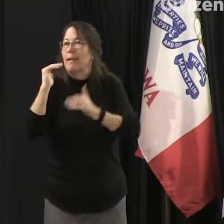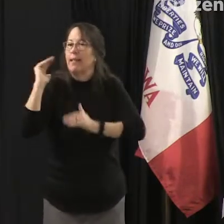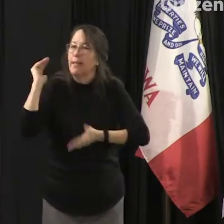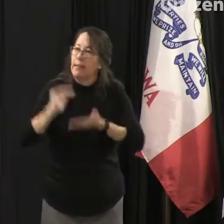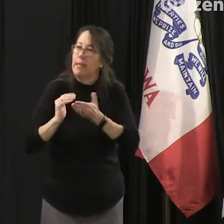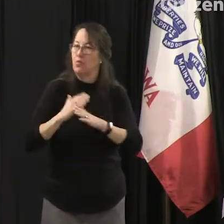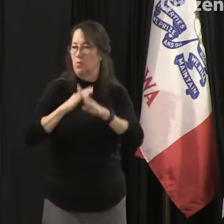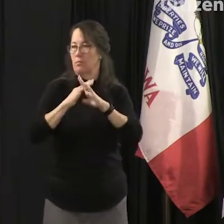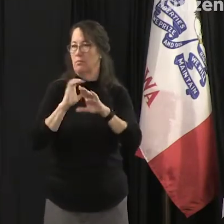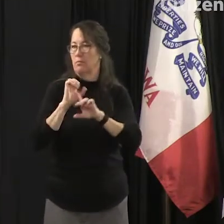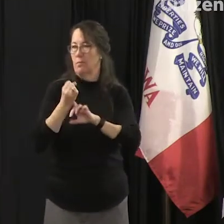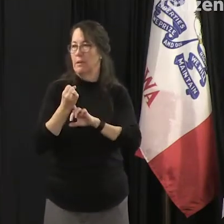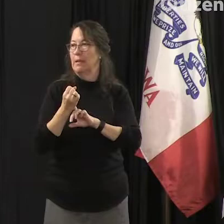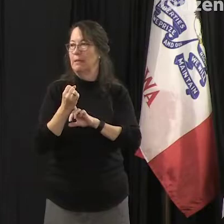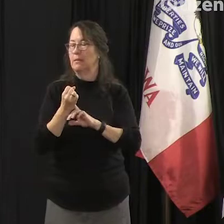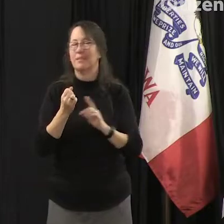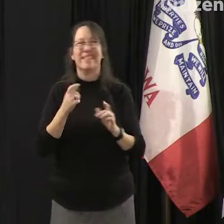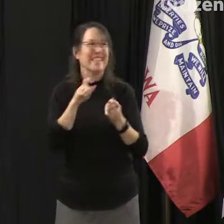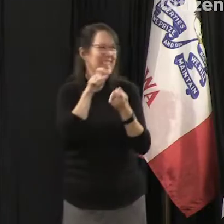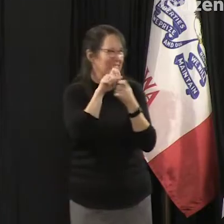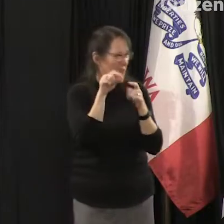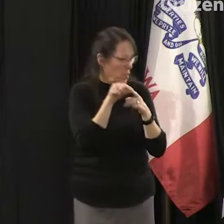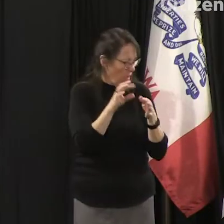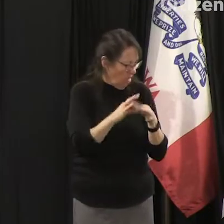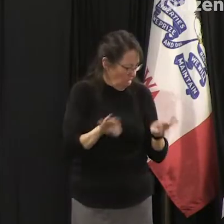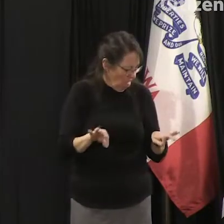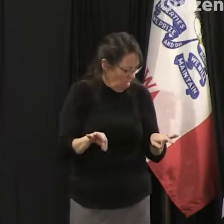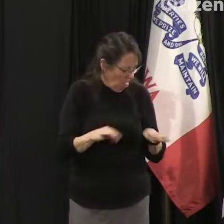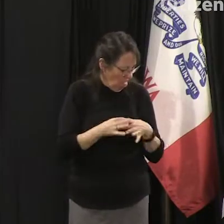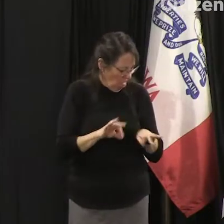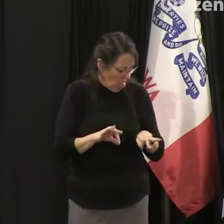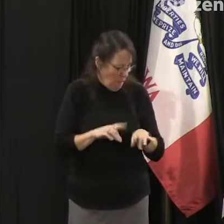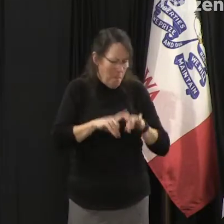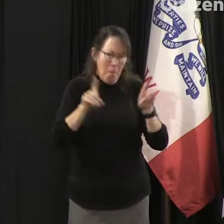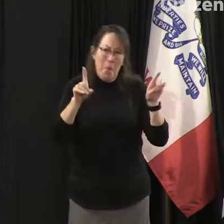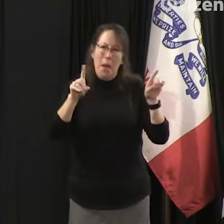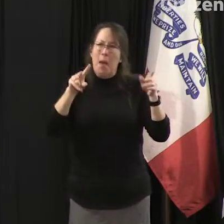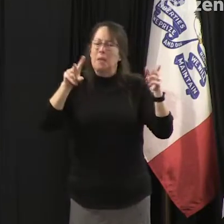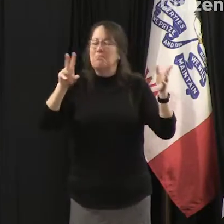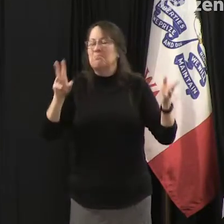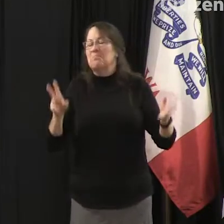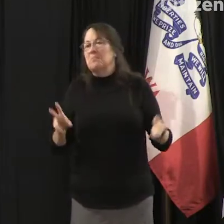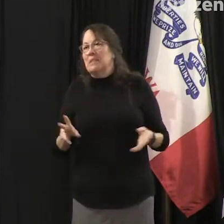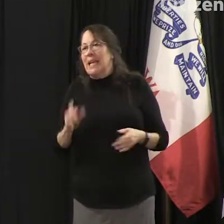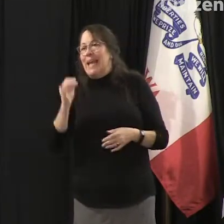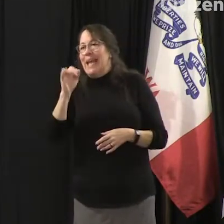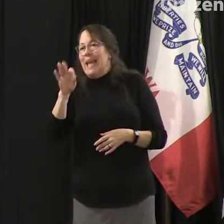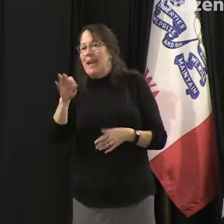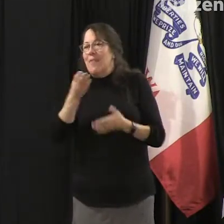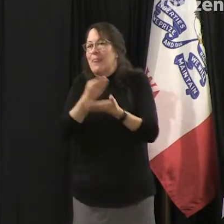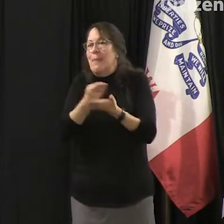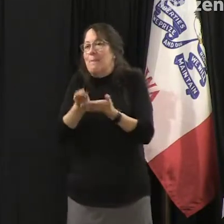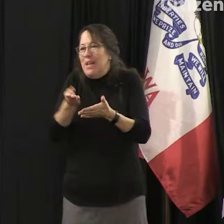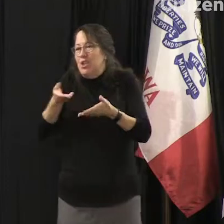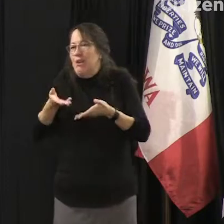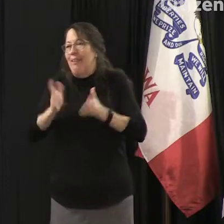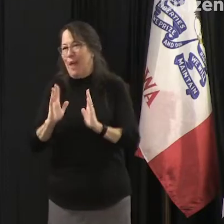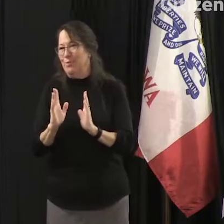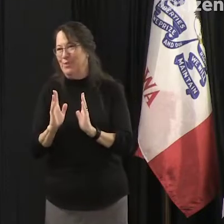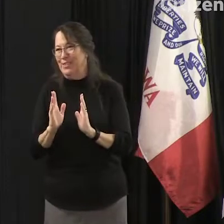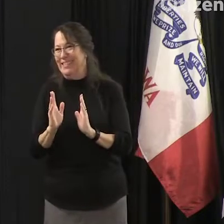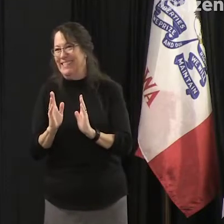restrictive environment. I don't know the exact language, I don't have it in front of me, but it's sort of like, as long as the budget allows it.